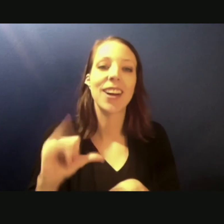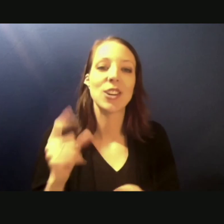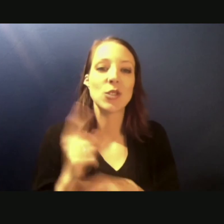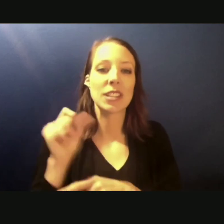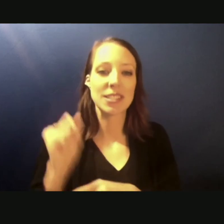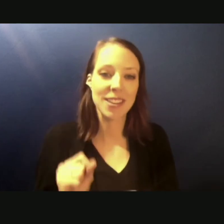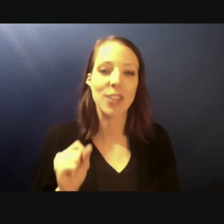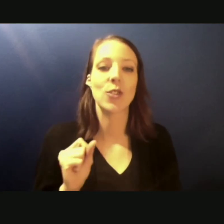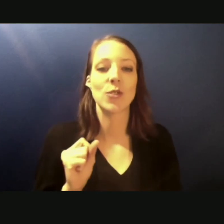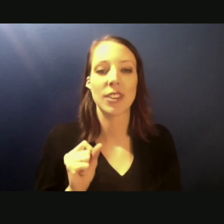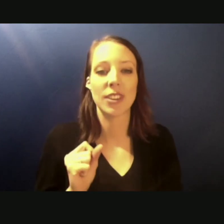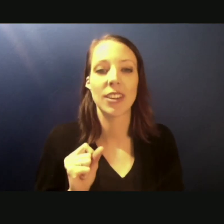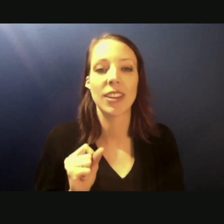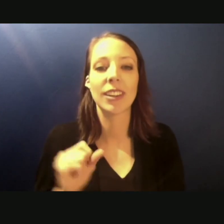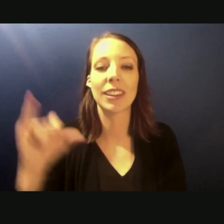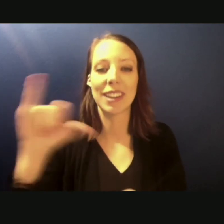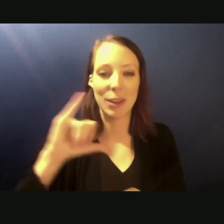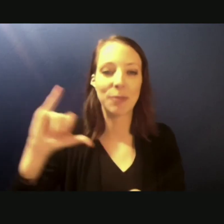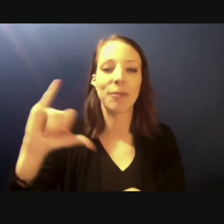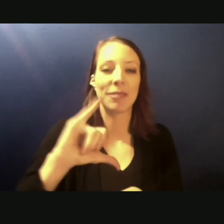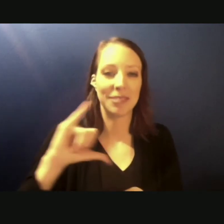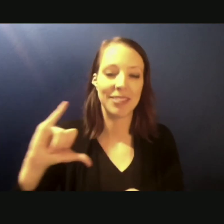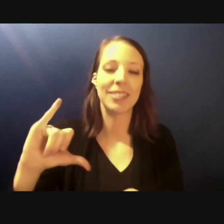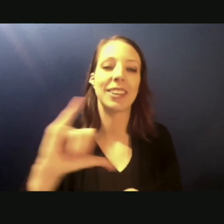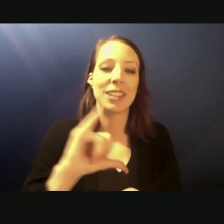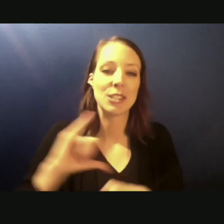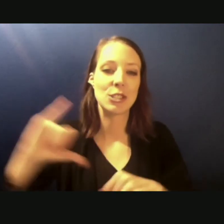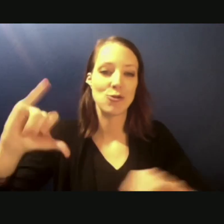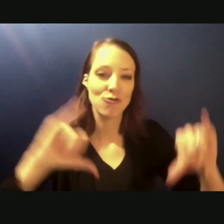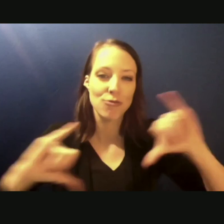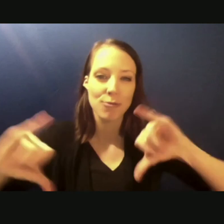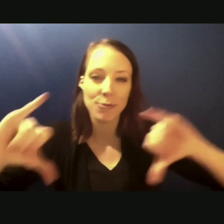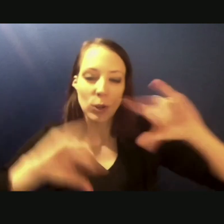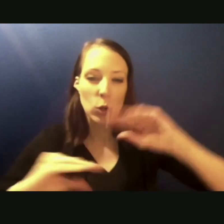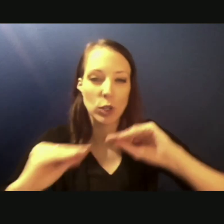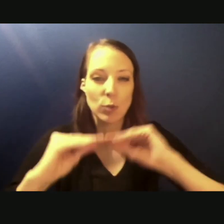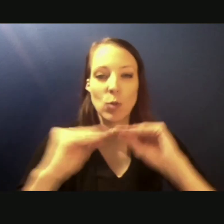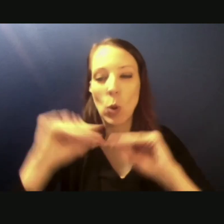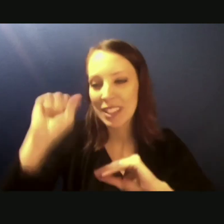Southern, it's more like dressing. Yeah. And so it's more.